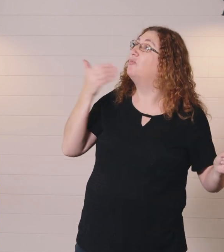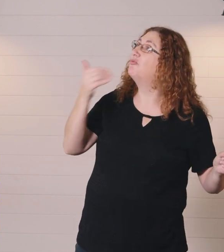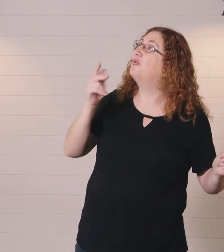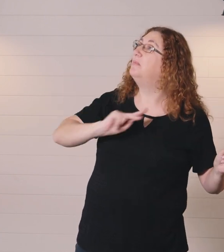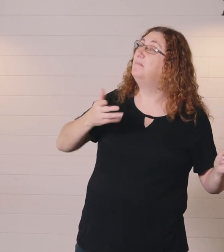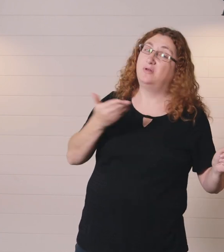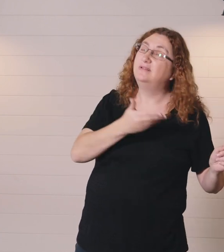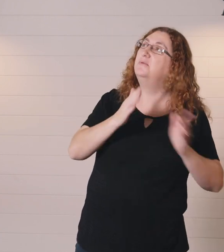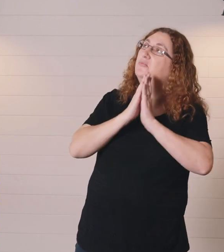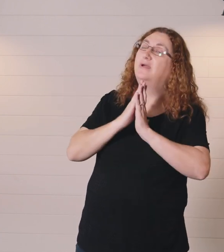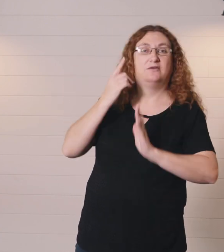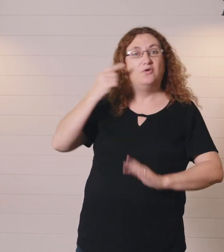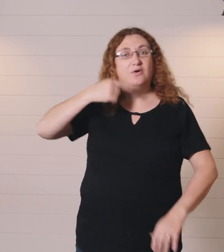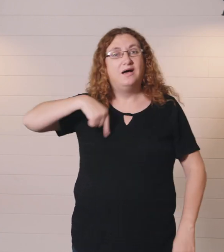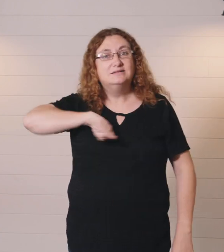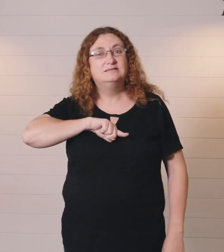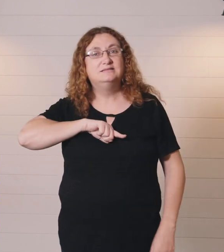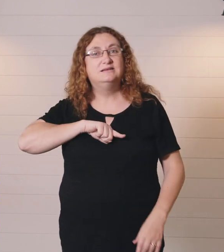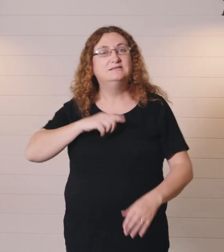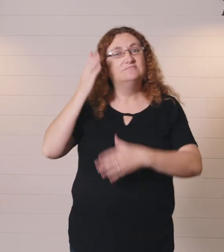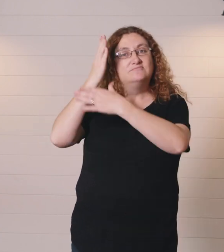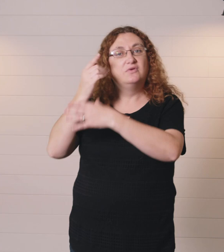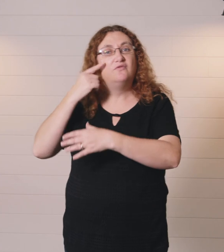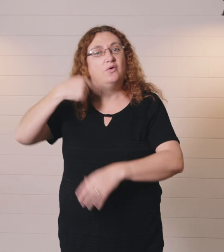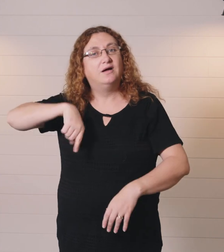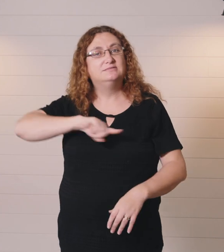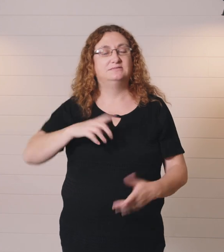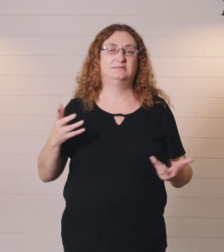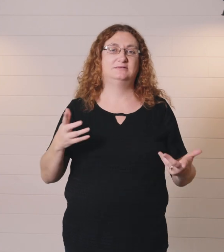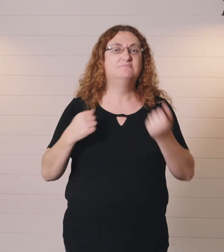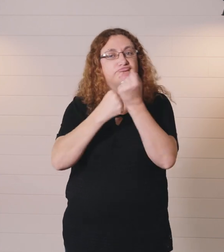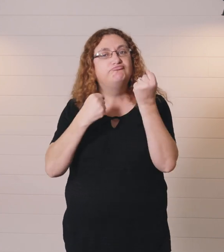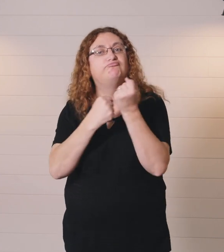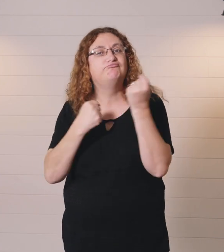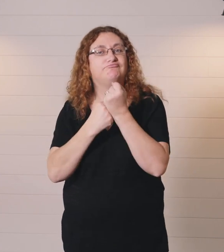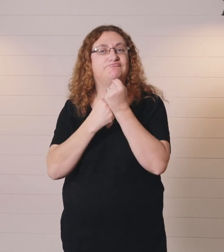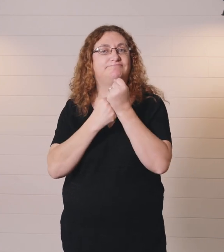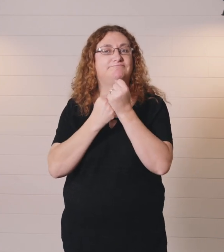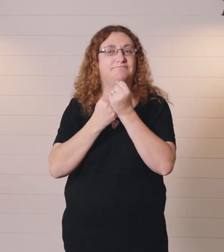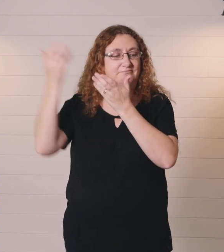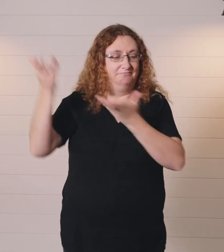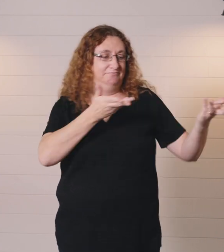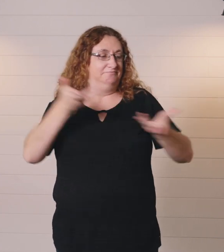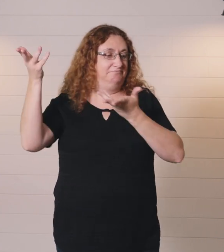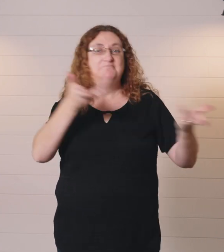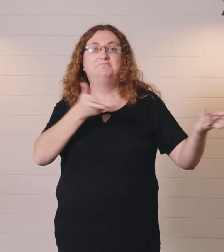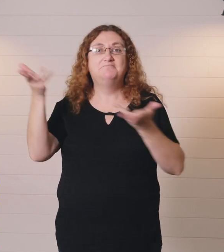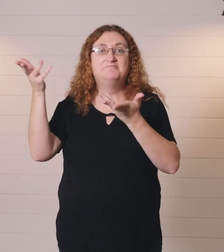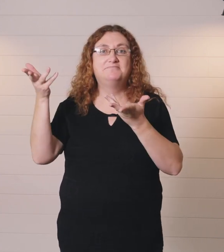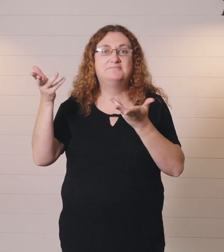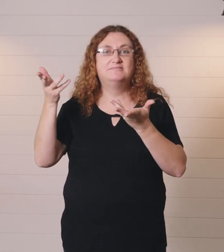into the Father, praying for us, interceding before the Father as our advocate, as our mediator.